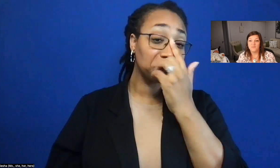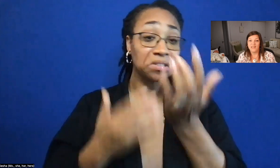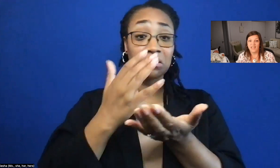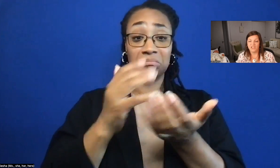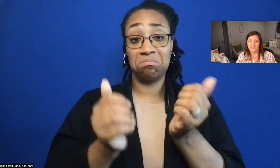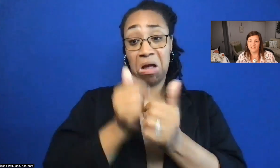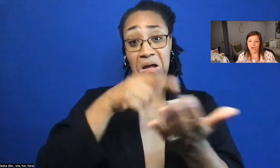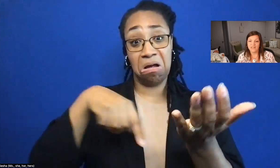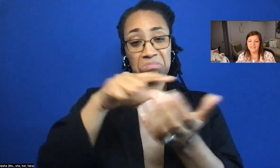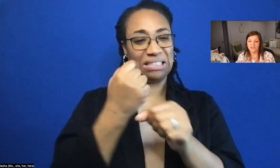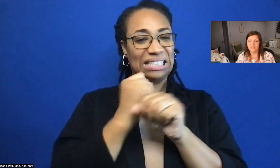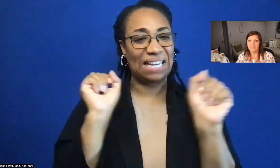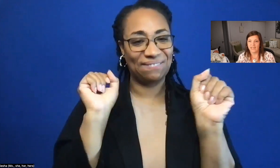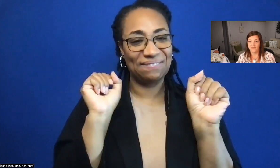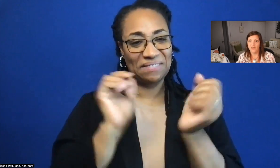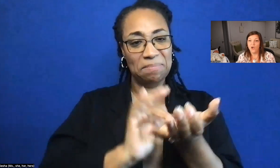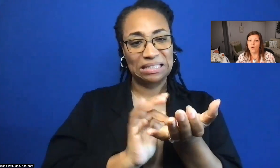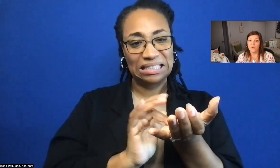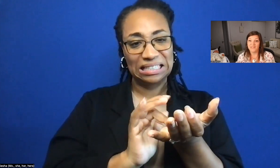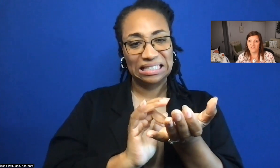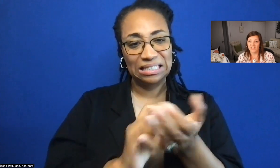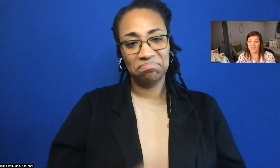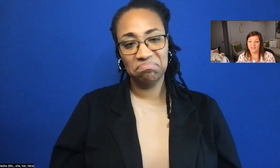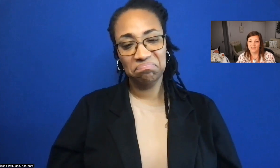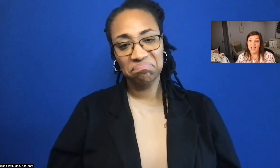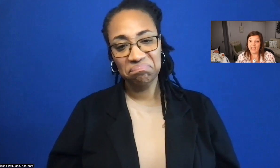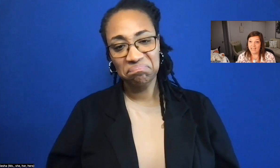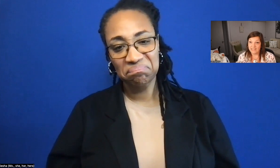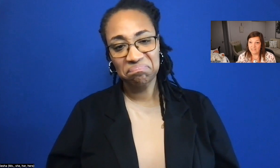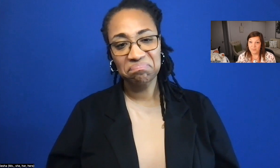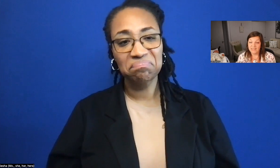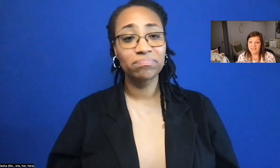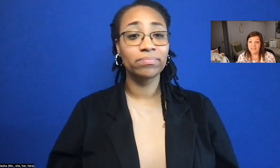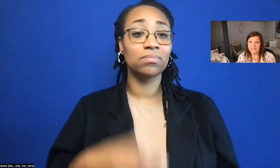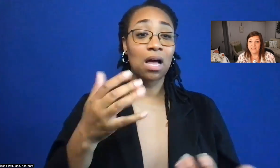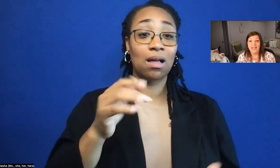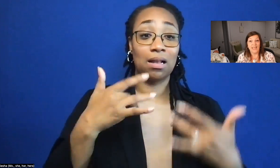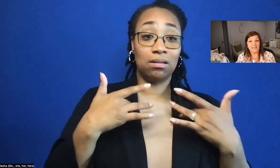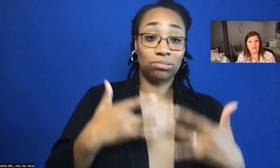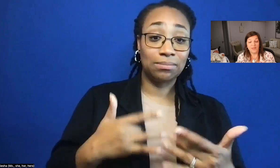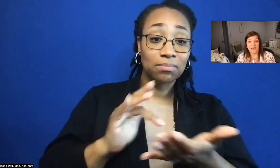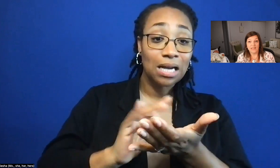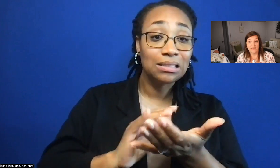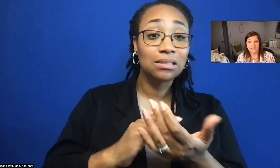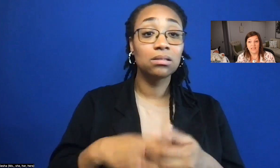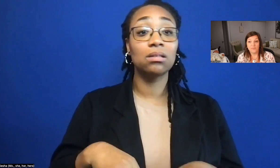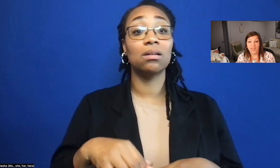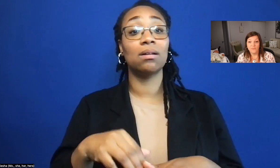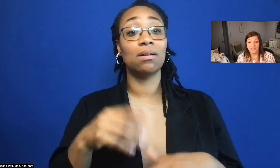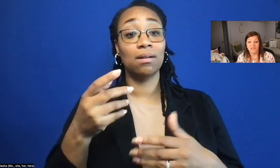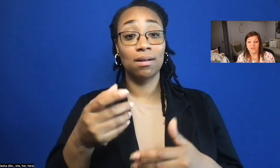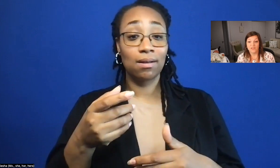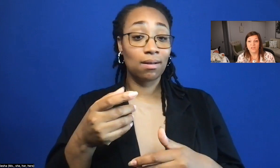Most medications are considered safe while breastfeeding. Antidepressants, antibiotics, and